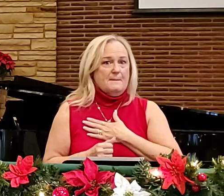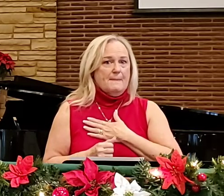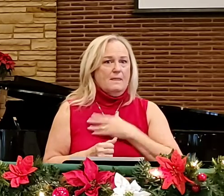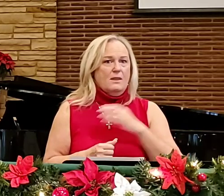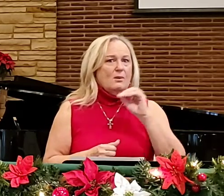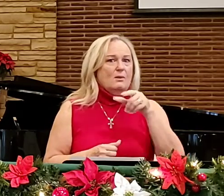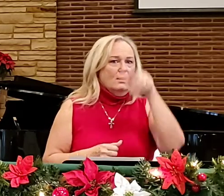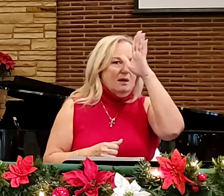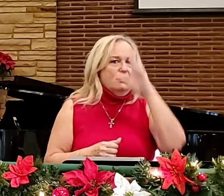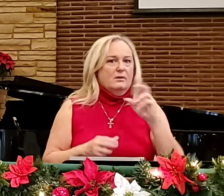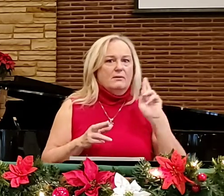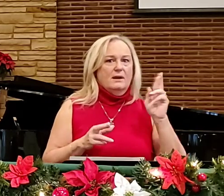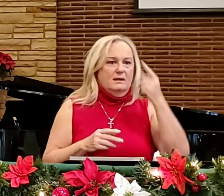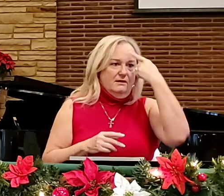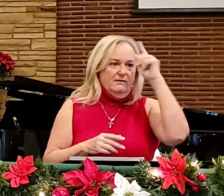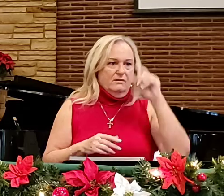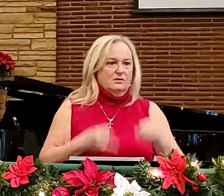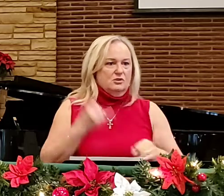Oh God, we are ready for joy.